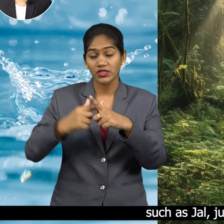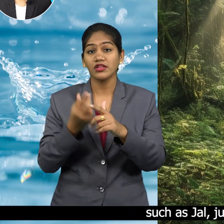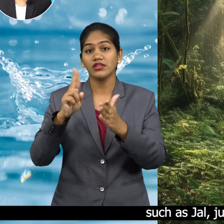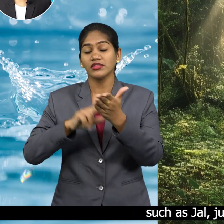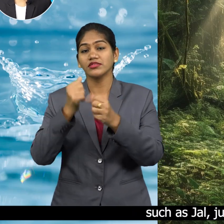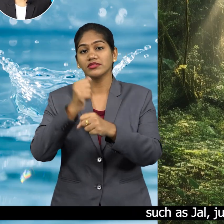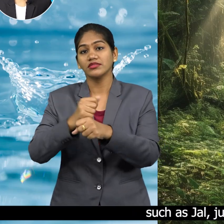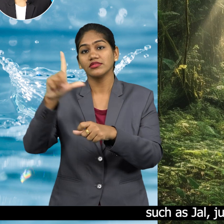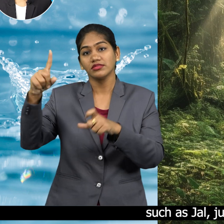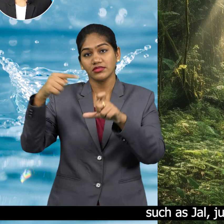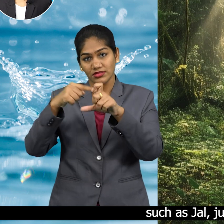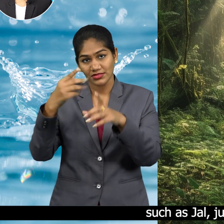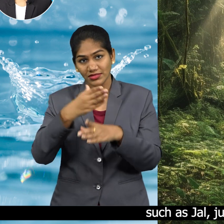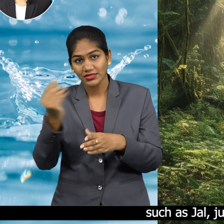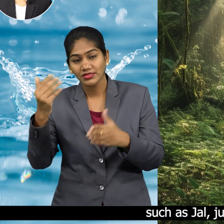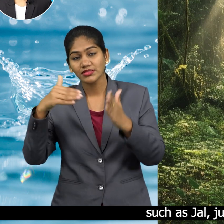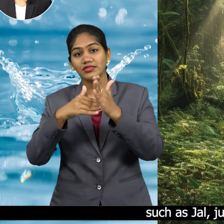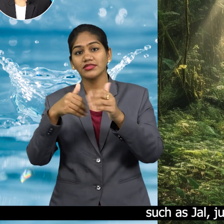Zameen.